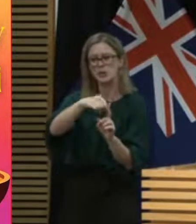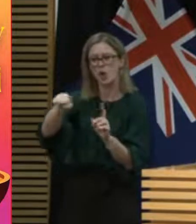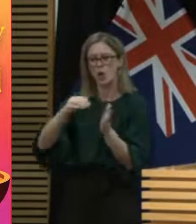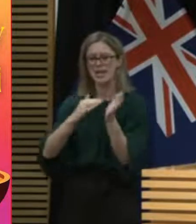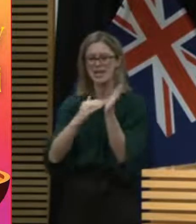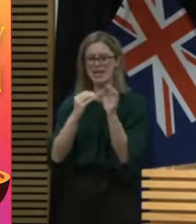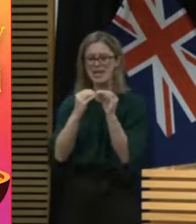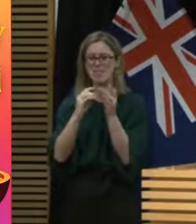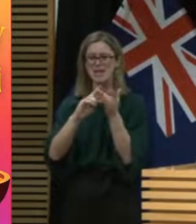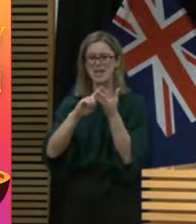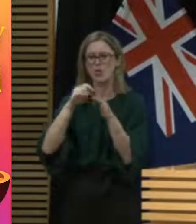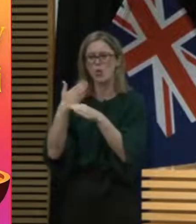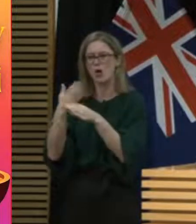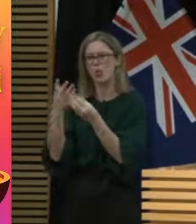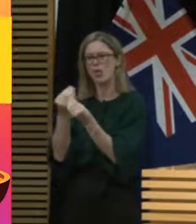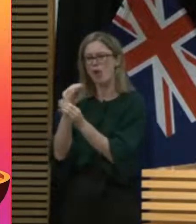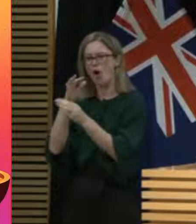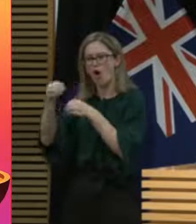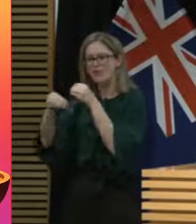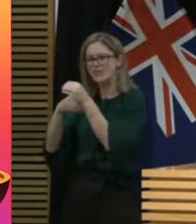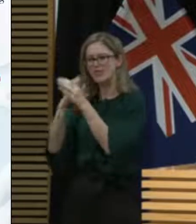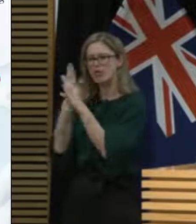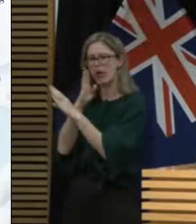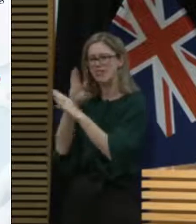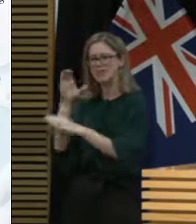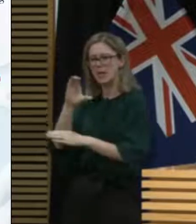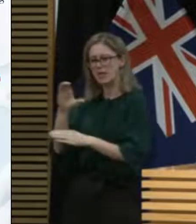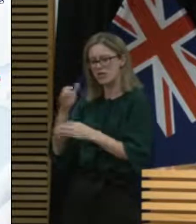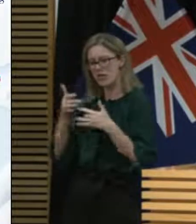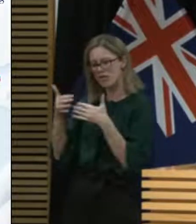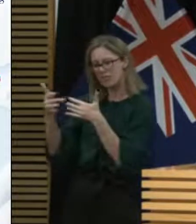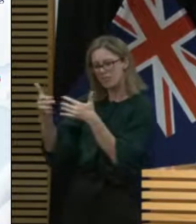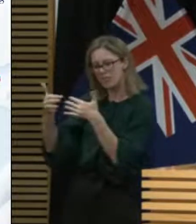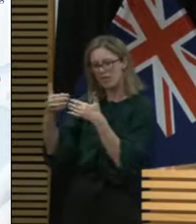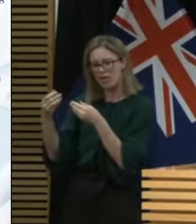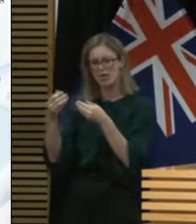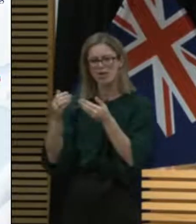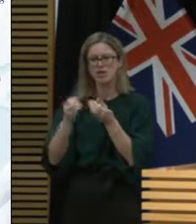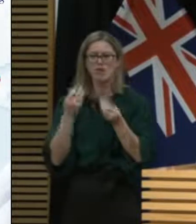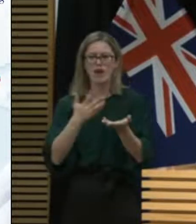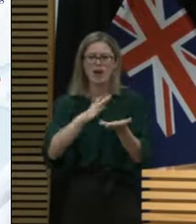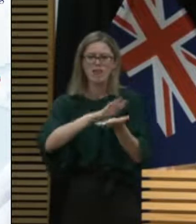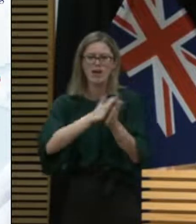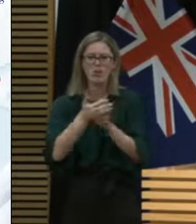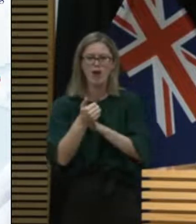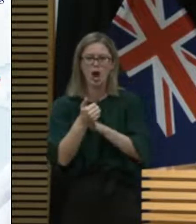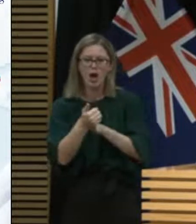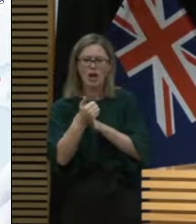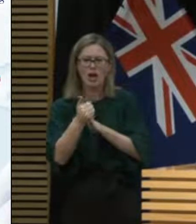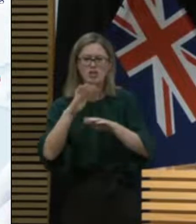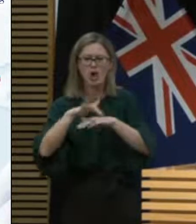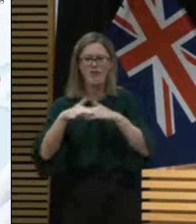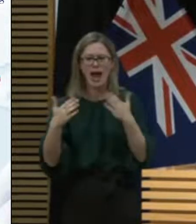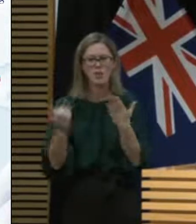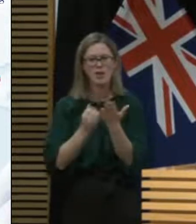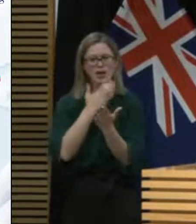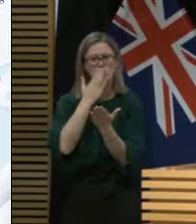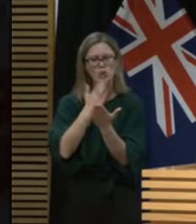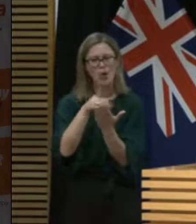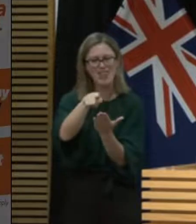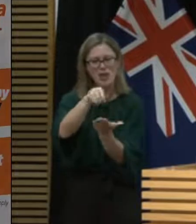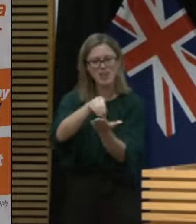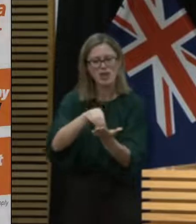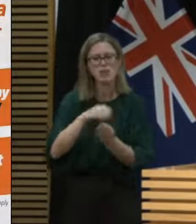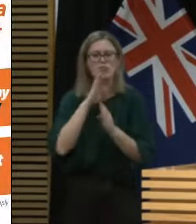will work this issue through with the Office of the Privacy Commissioner in the coming weeks to provide practical guidance on how to make sure that workers' records